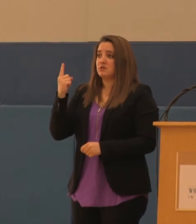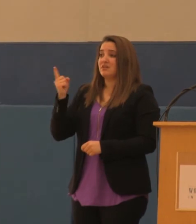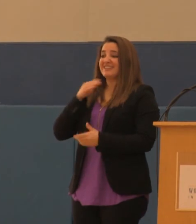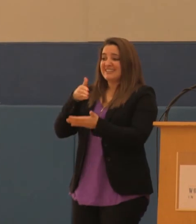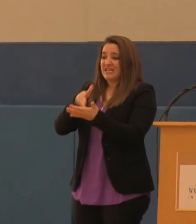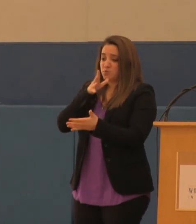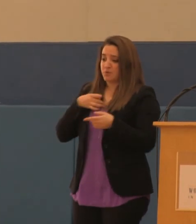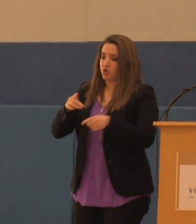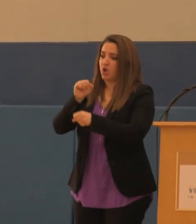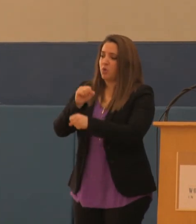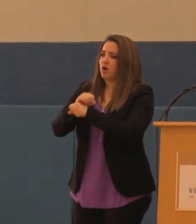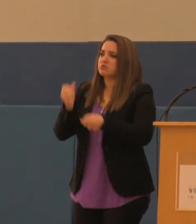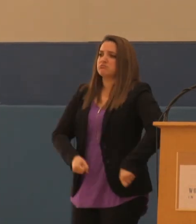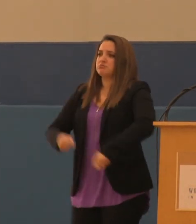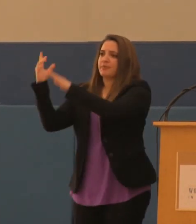misogyny from our work cultures.